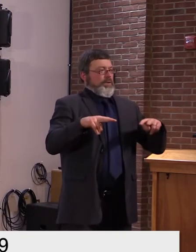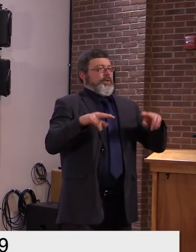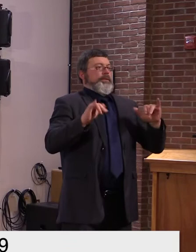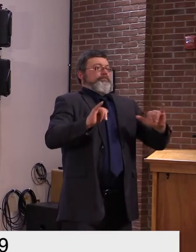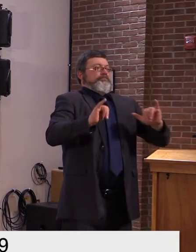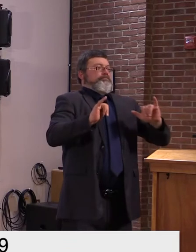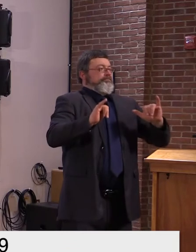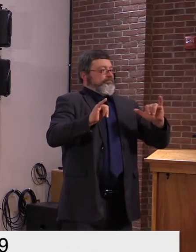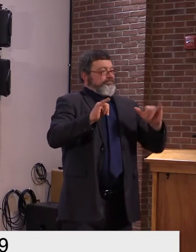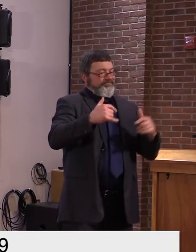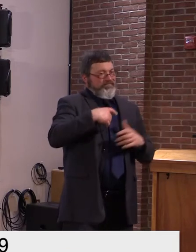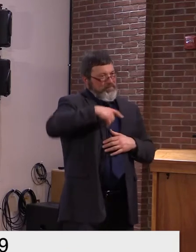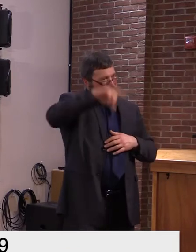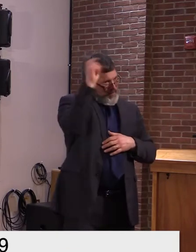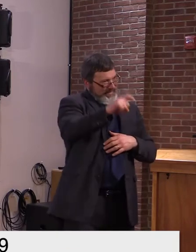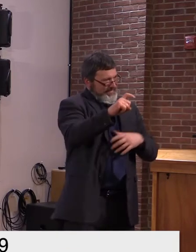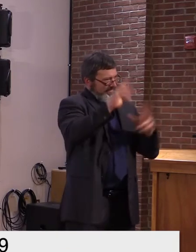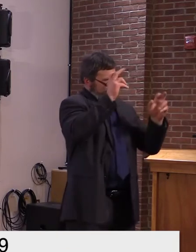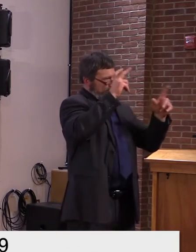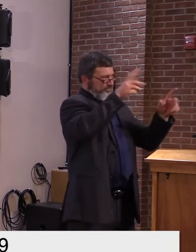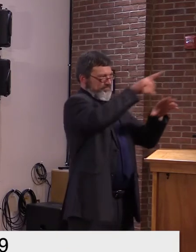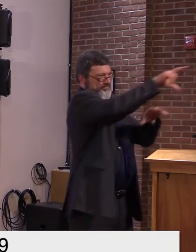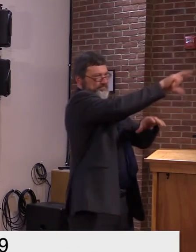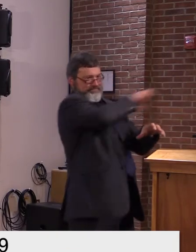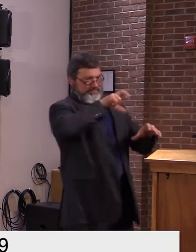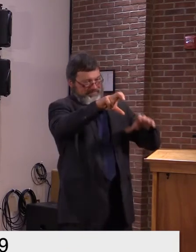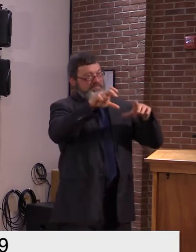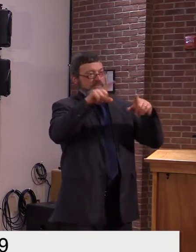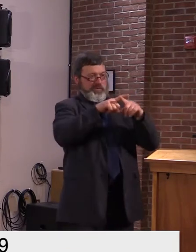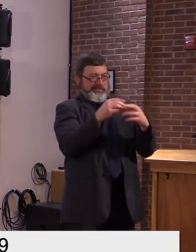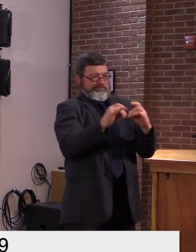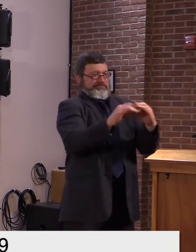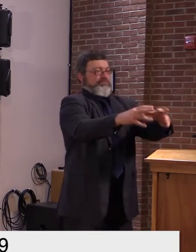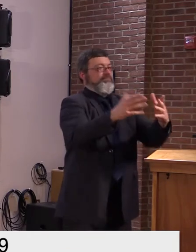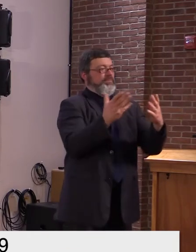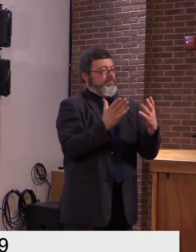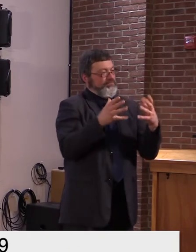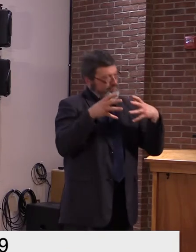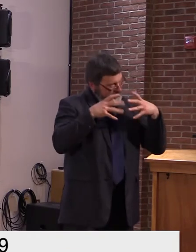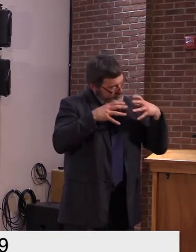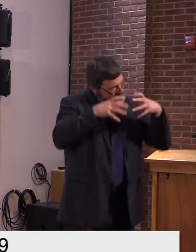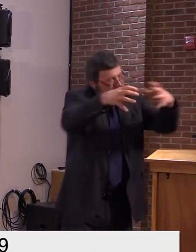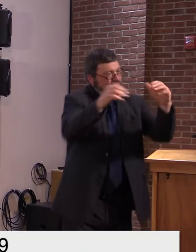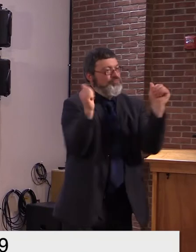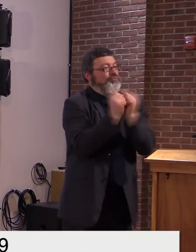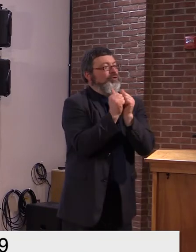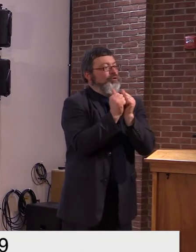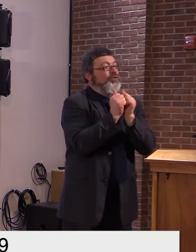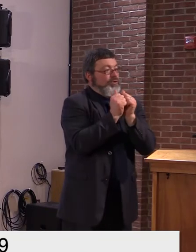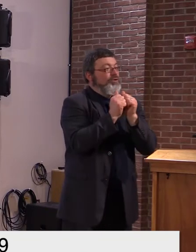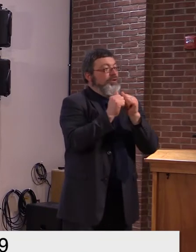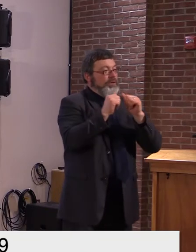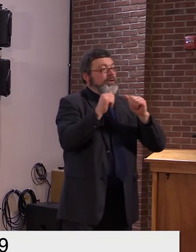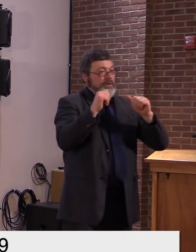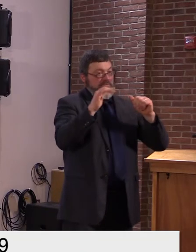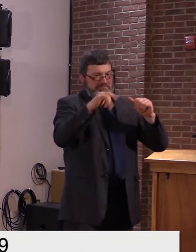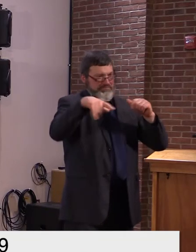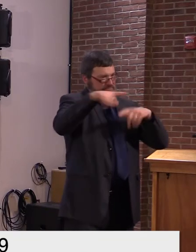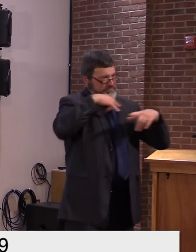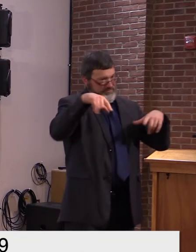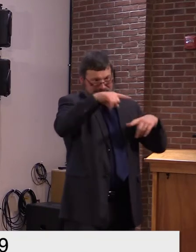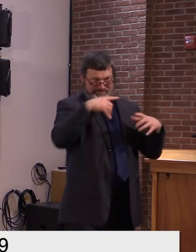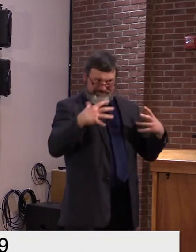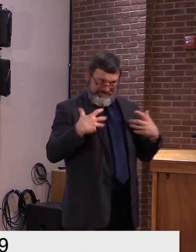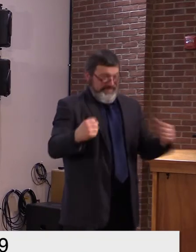other side so that we can then have a self-sustaining recovery and return to life